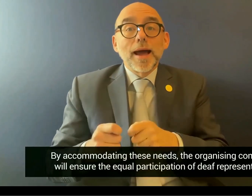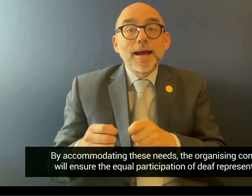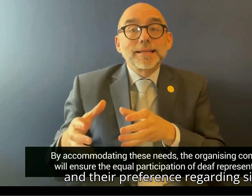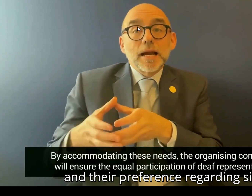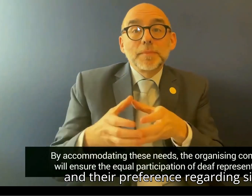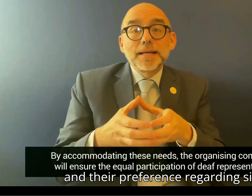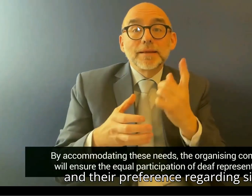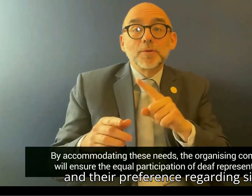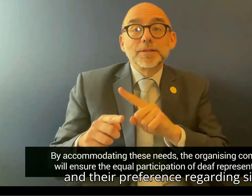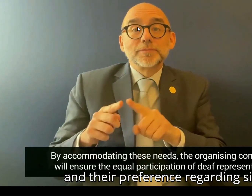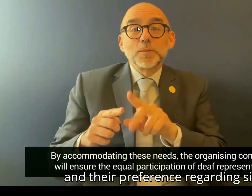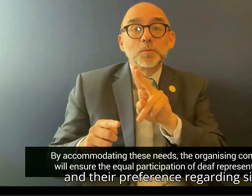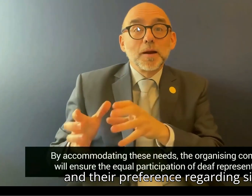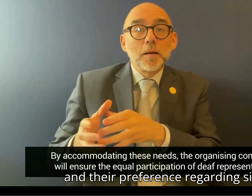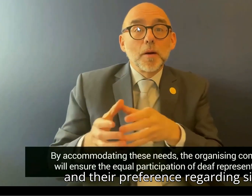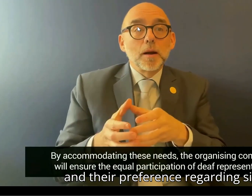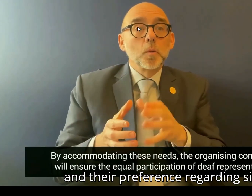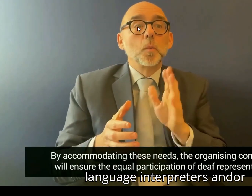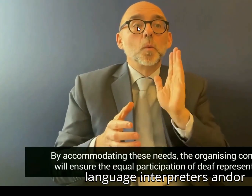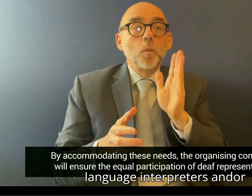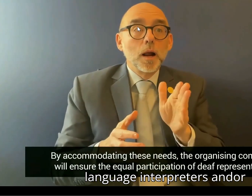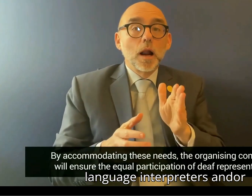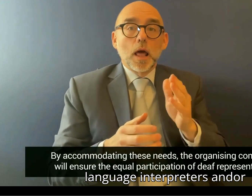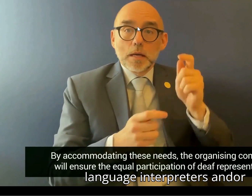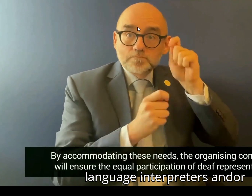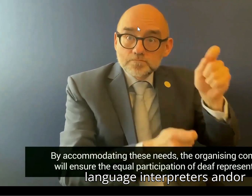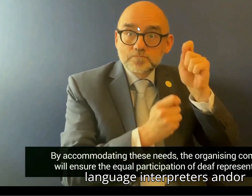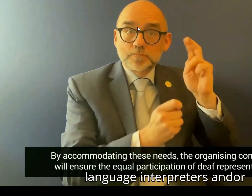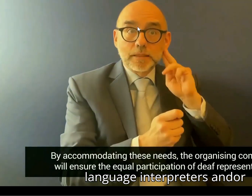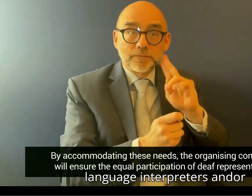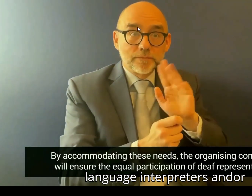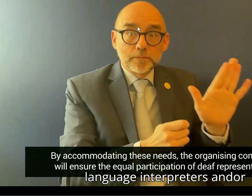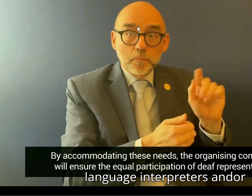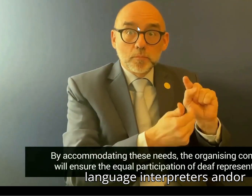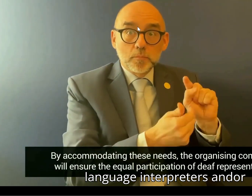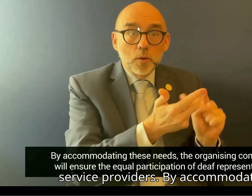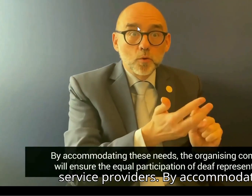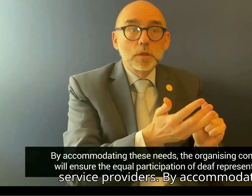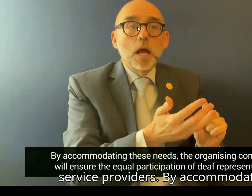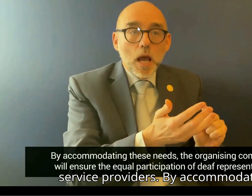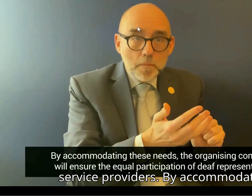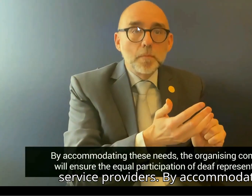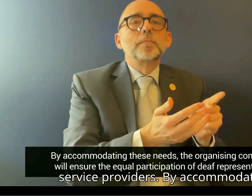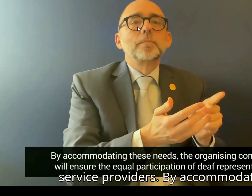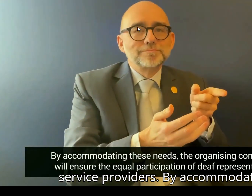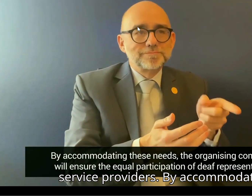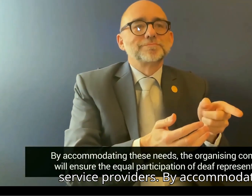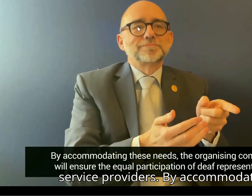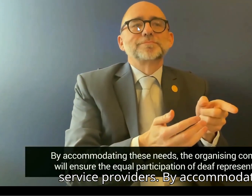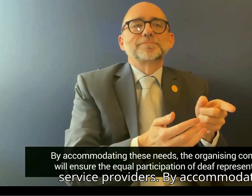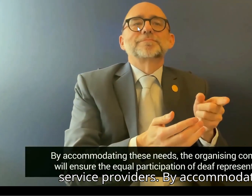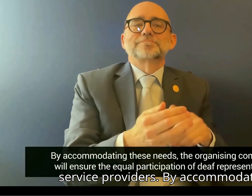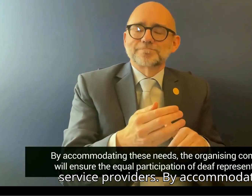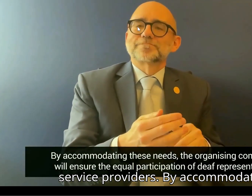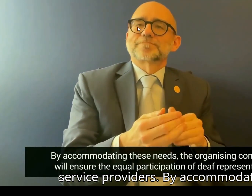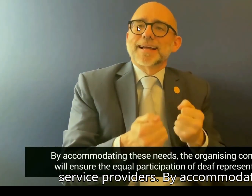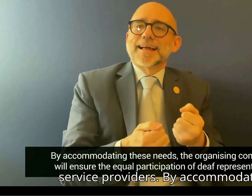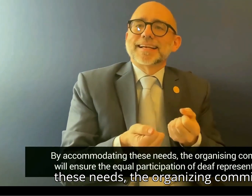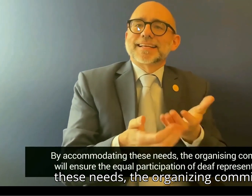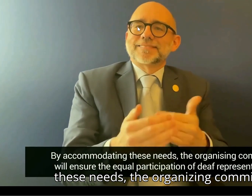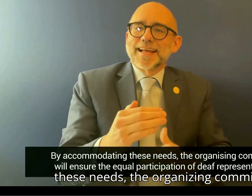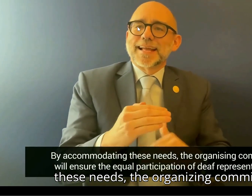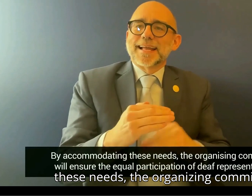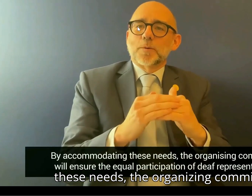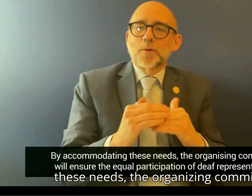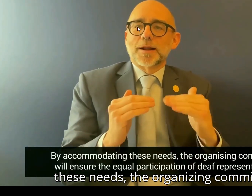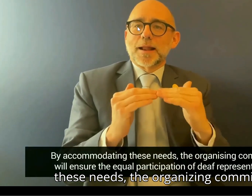language, and their preference regarding sign language interpreters and/or service providers. By accommodating